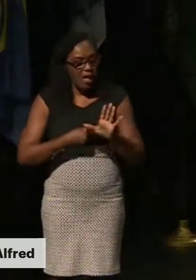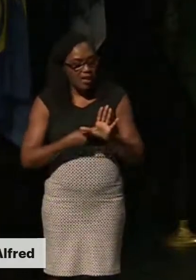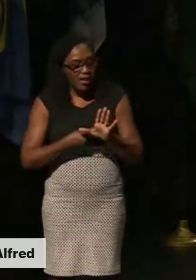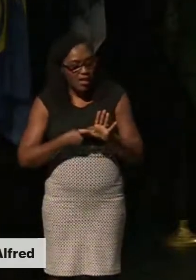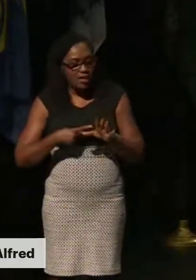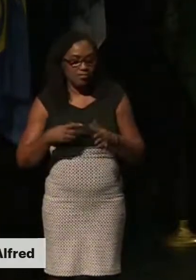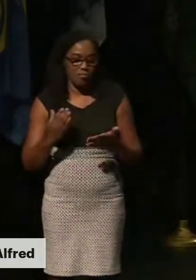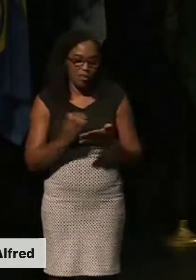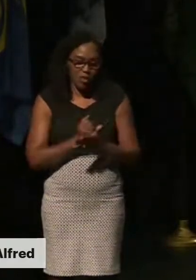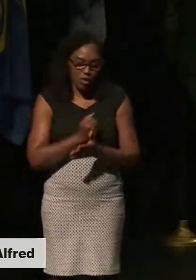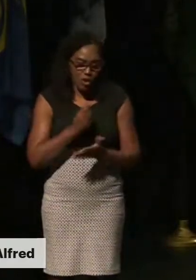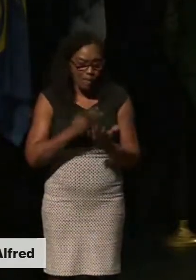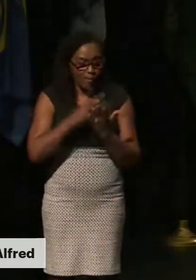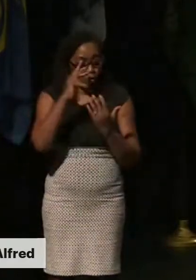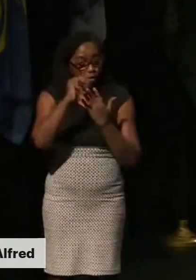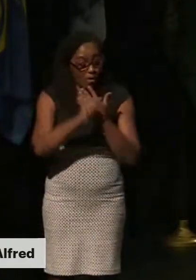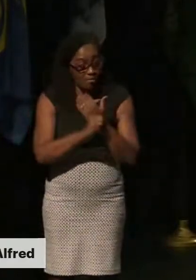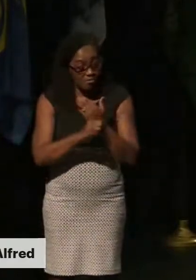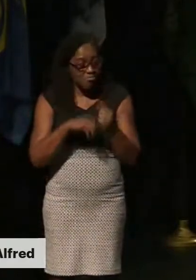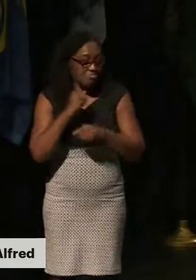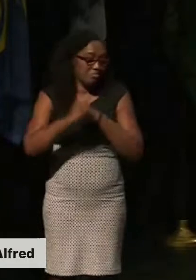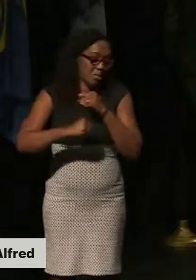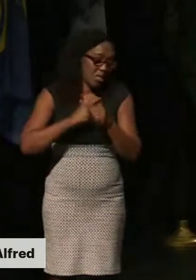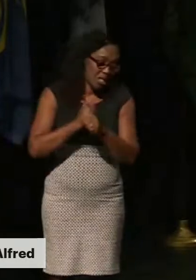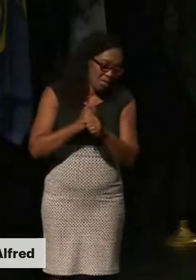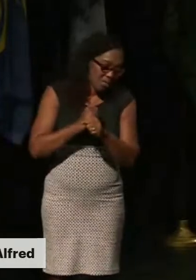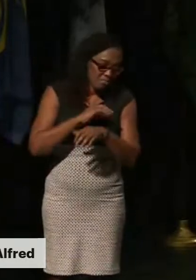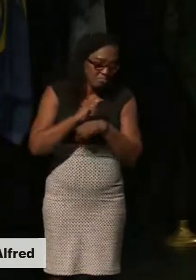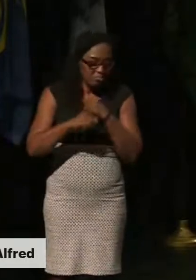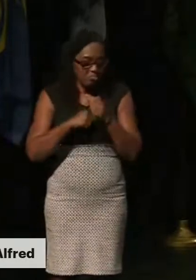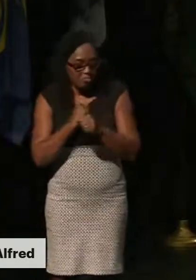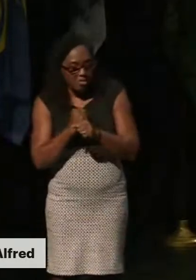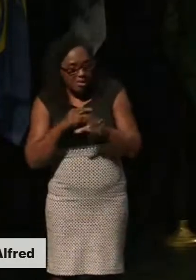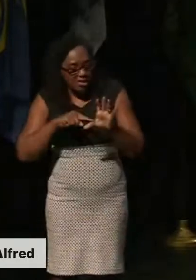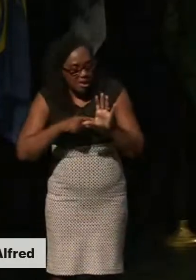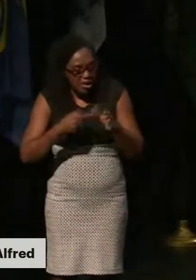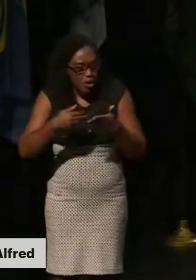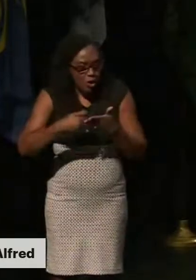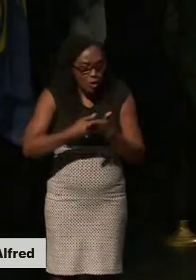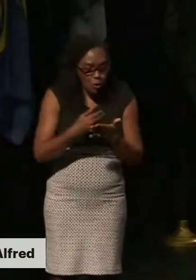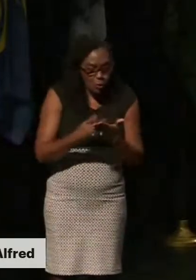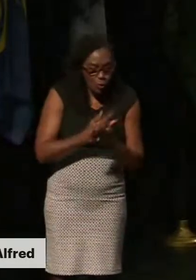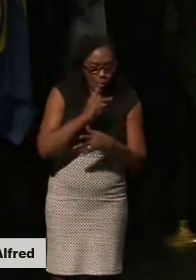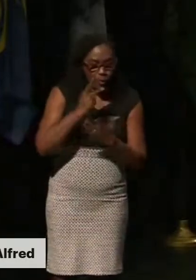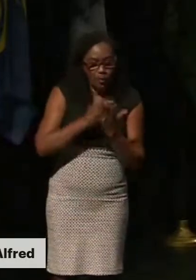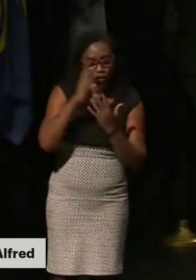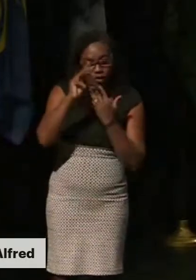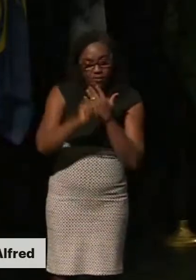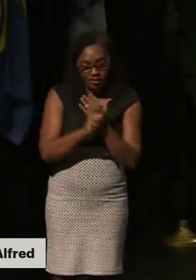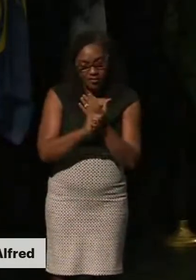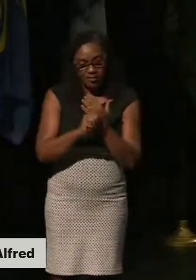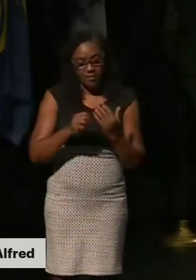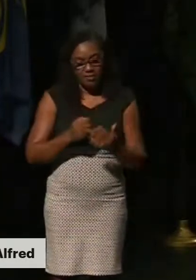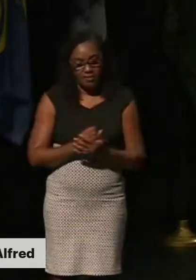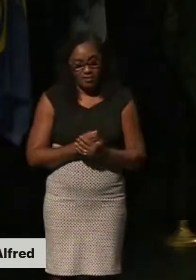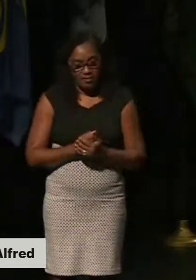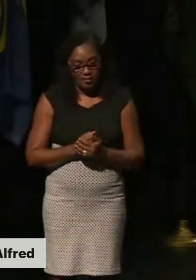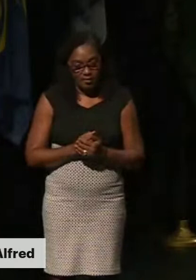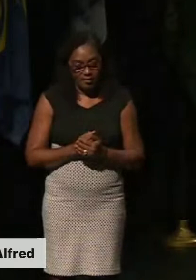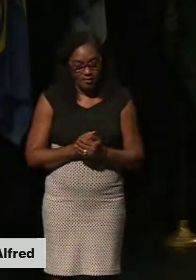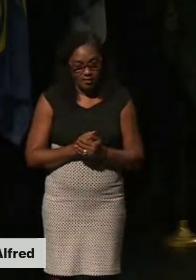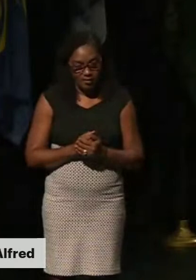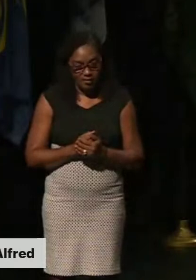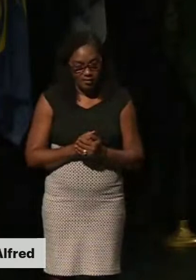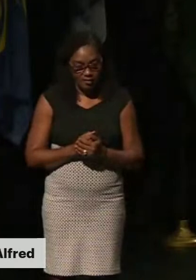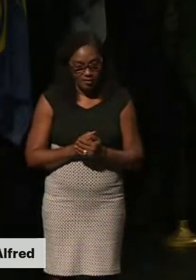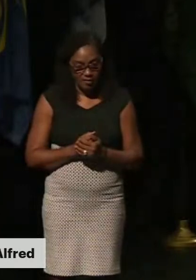over the years, not only to the THA's lineup, but also directly to the community. Later